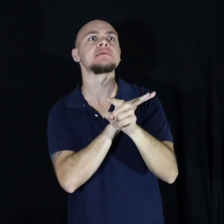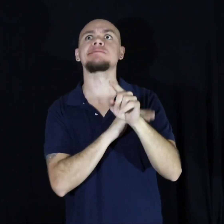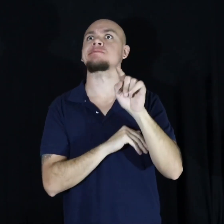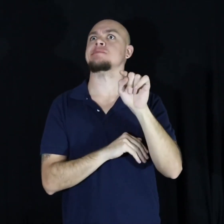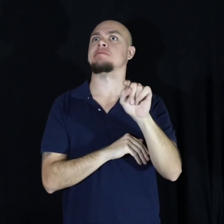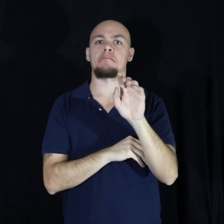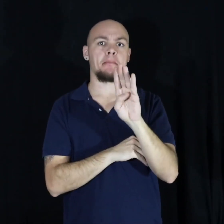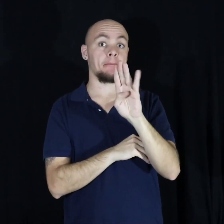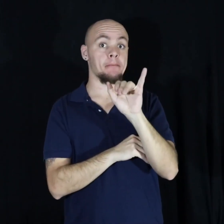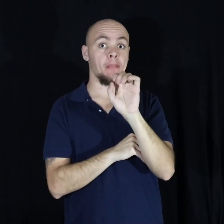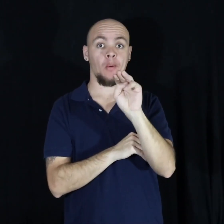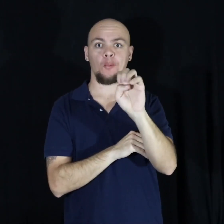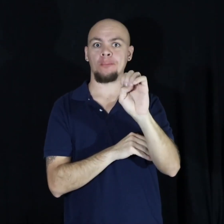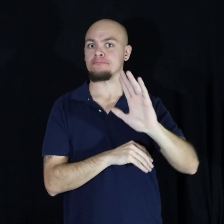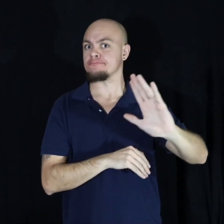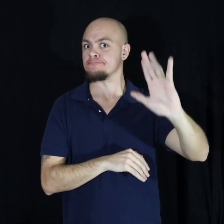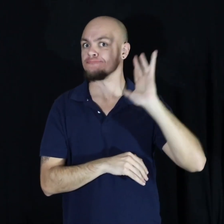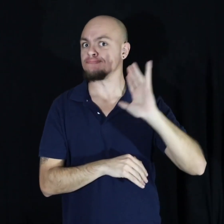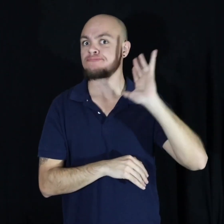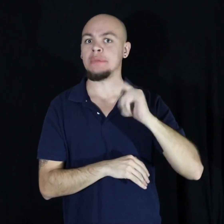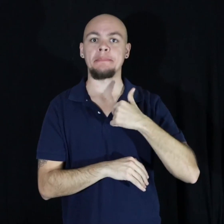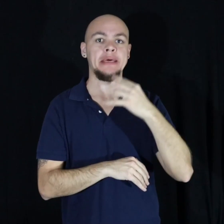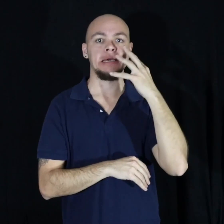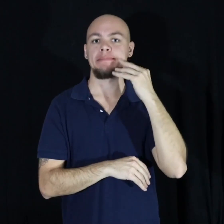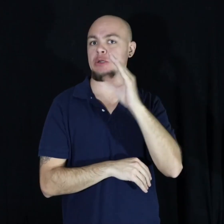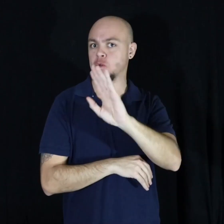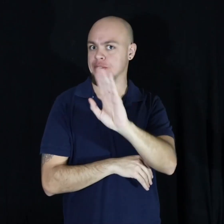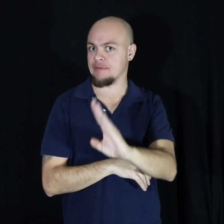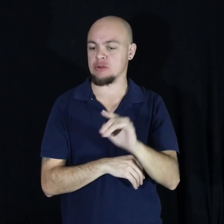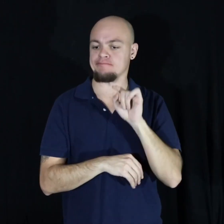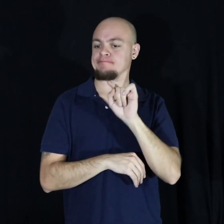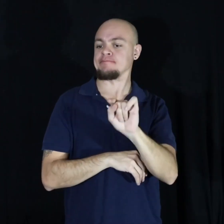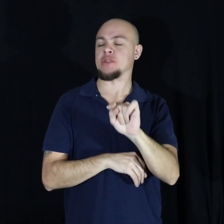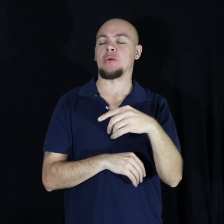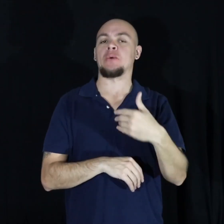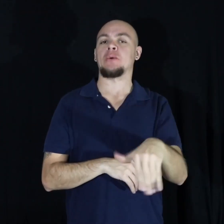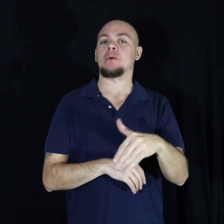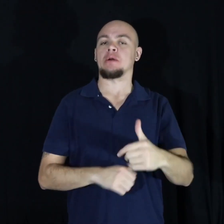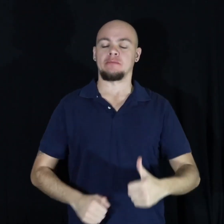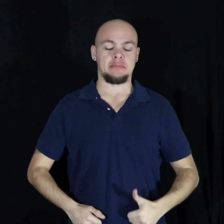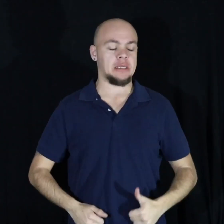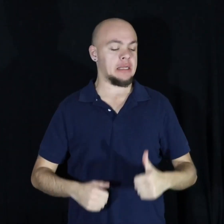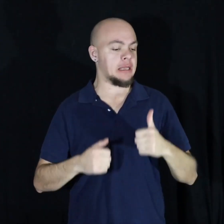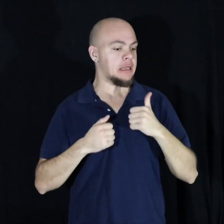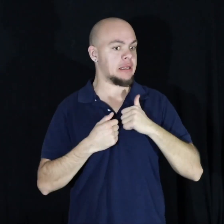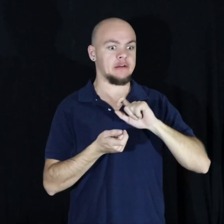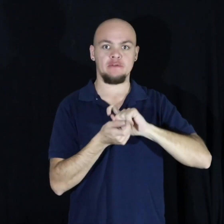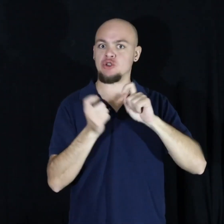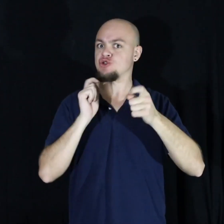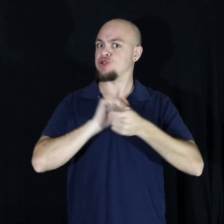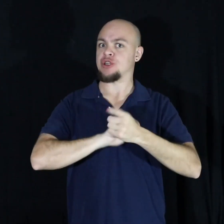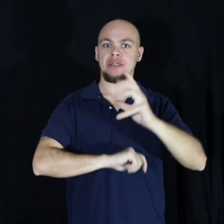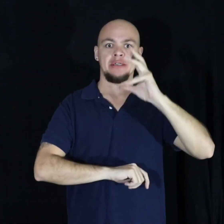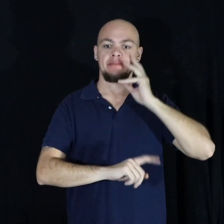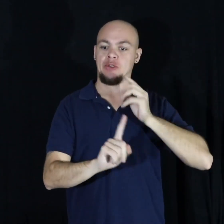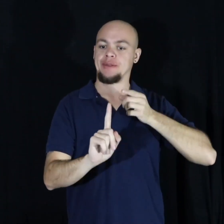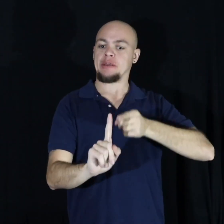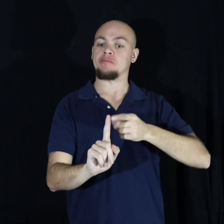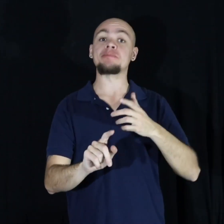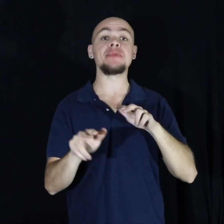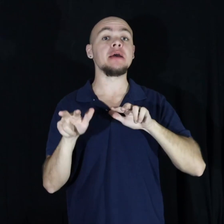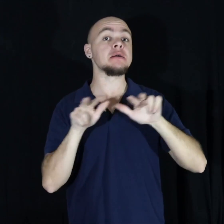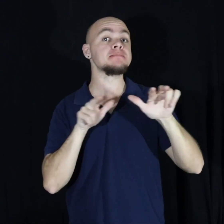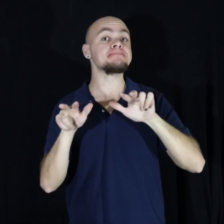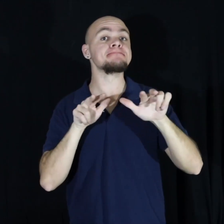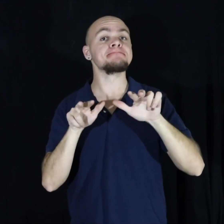experienced before. It was while I was there that I had the most life-altering experience up until that point. During our hike, we